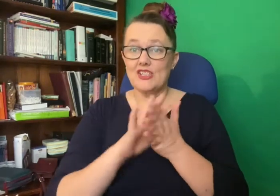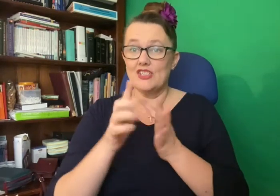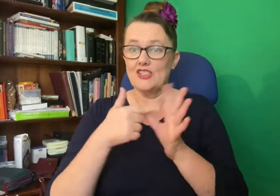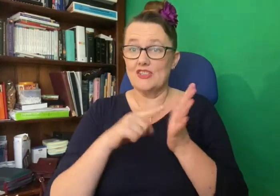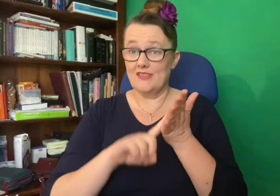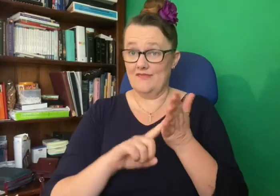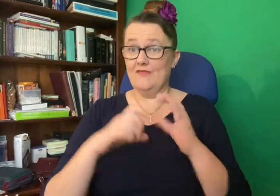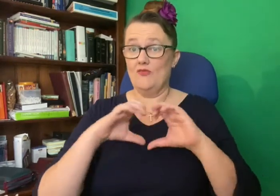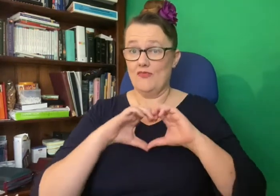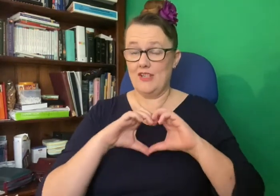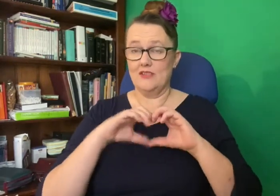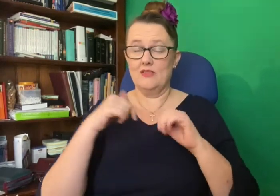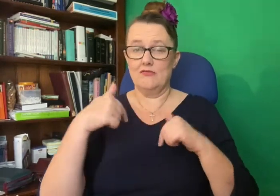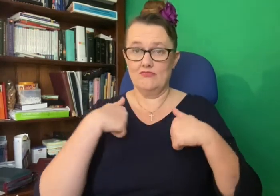I'm Rachel